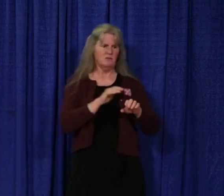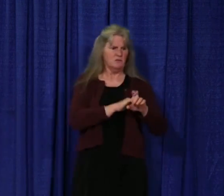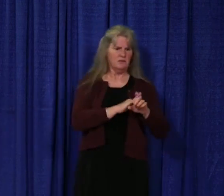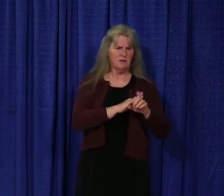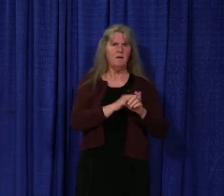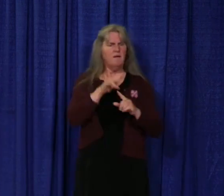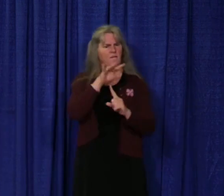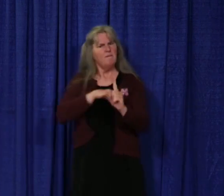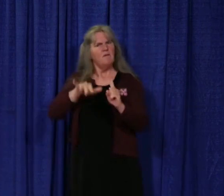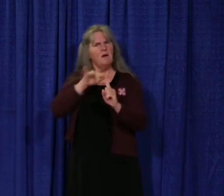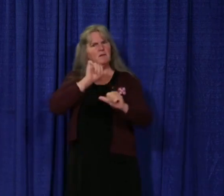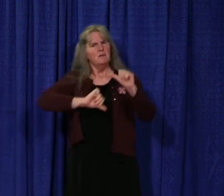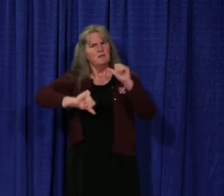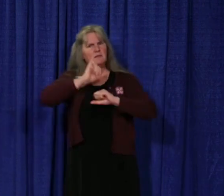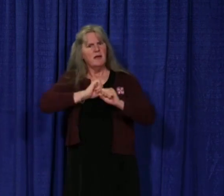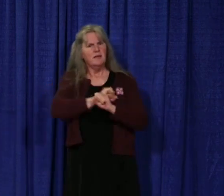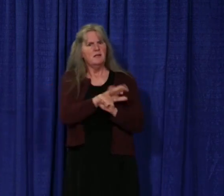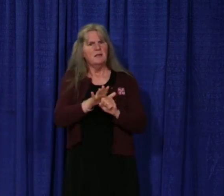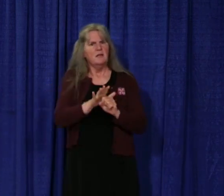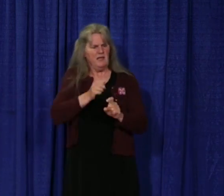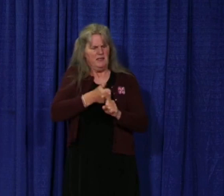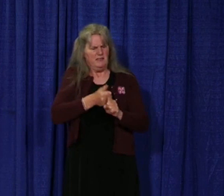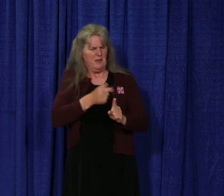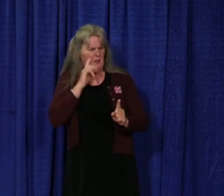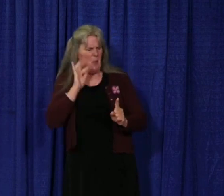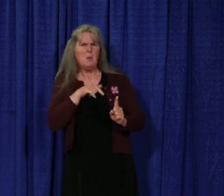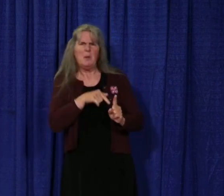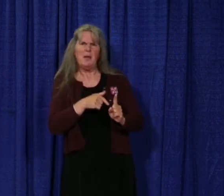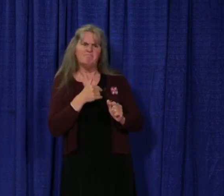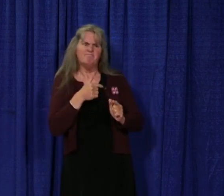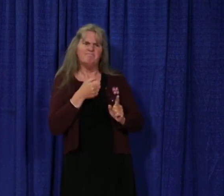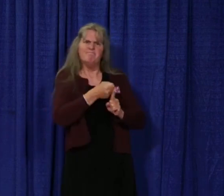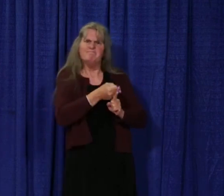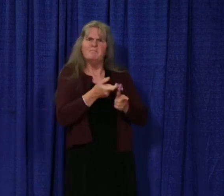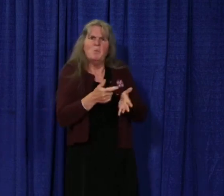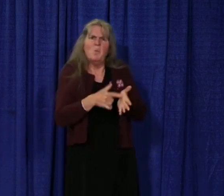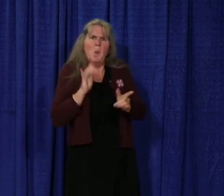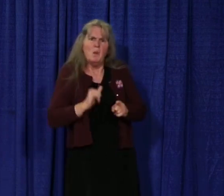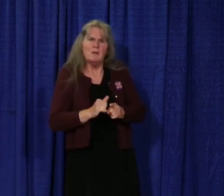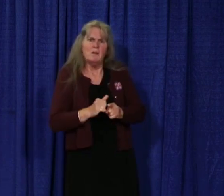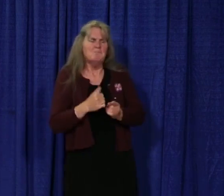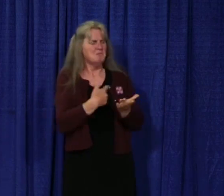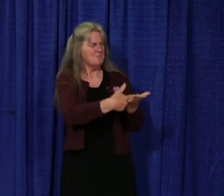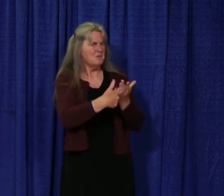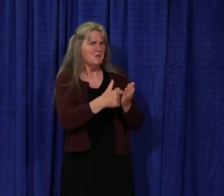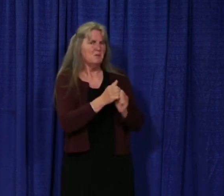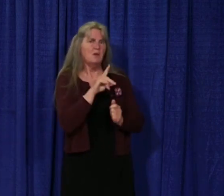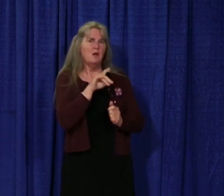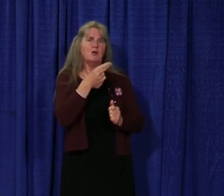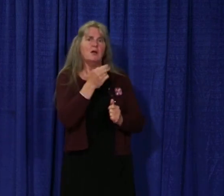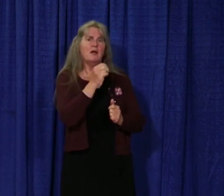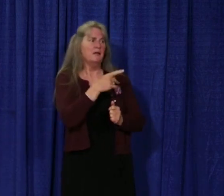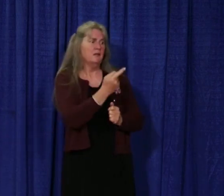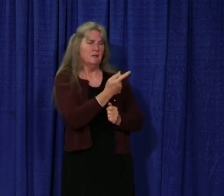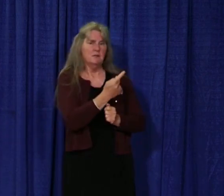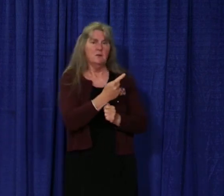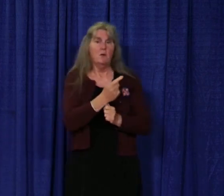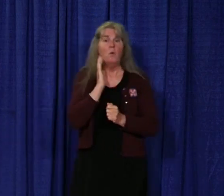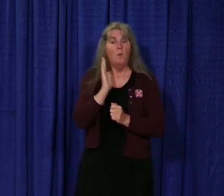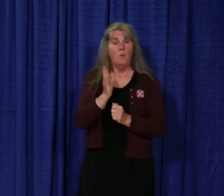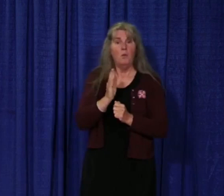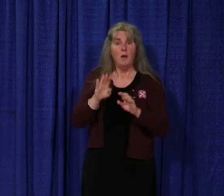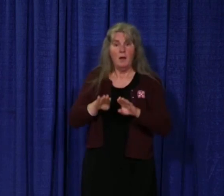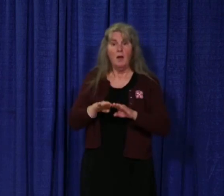the epidemiology of the virus. In speaking with Dr. Hanley and his team, we have determined that we will not be